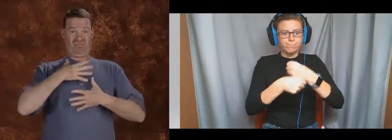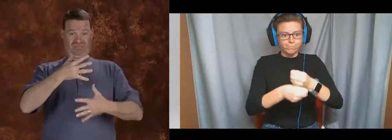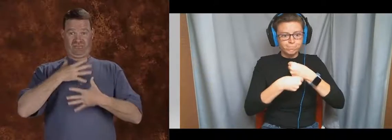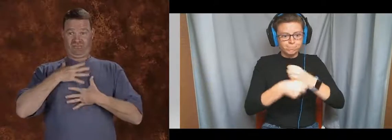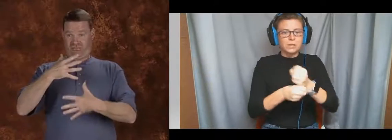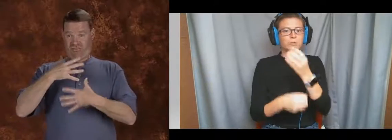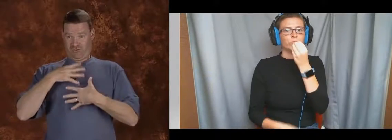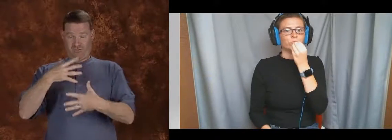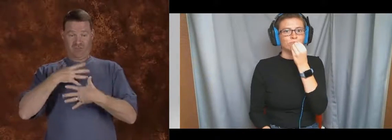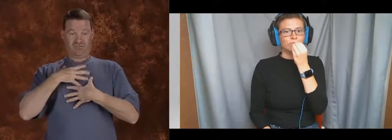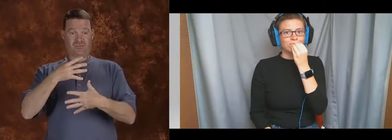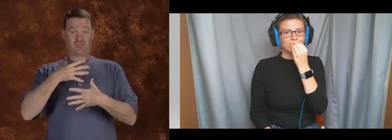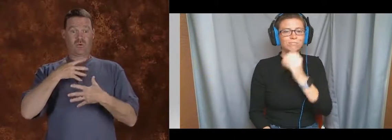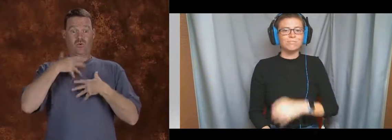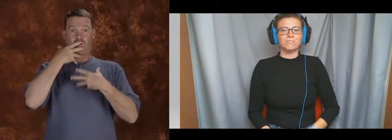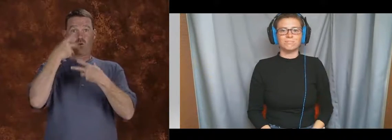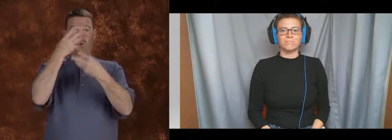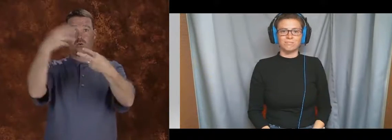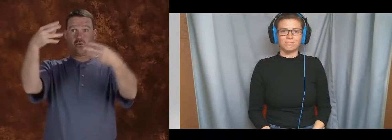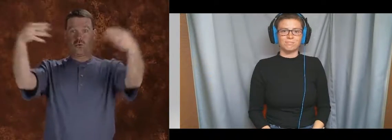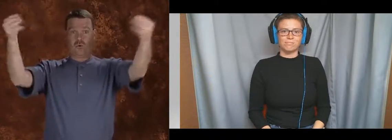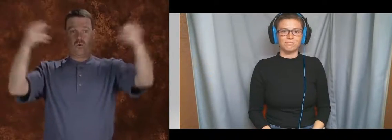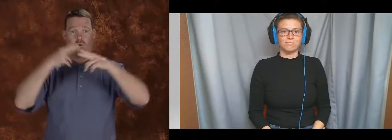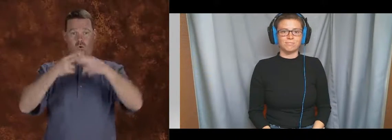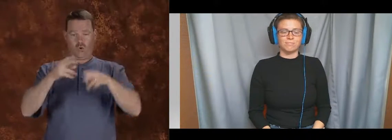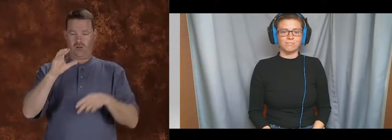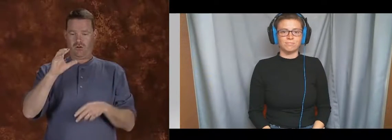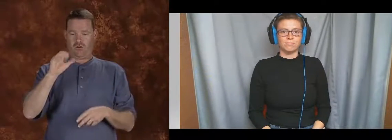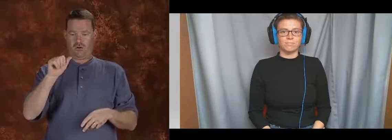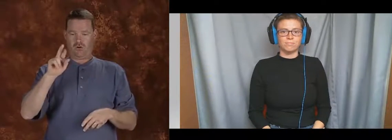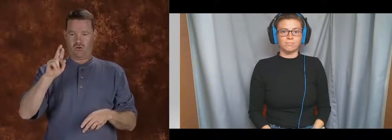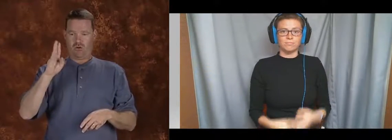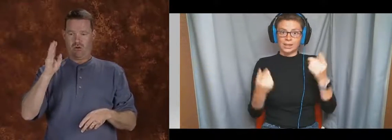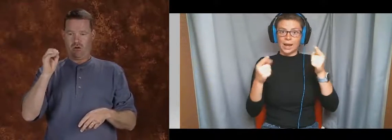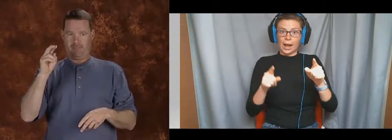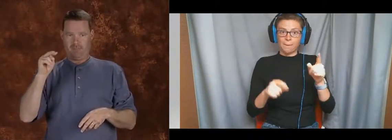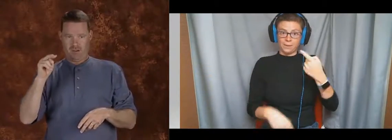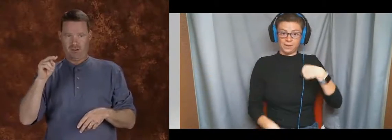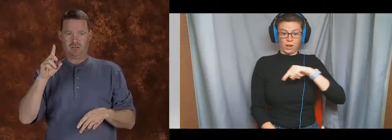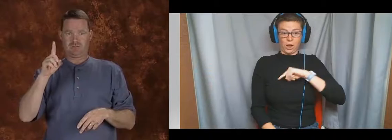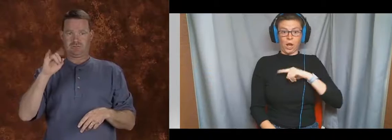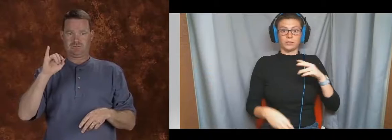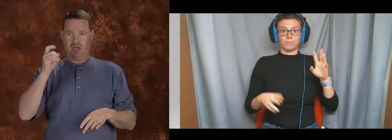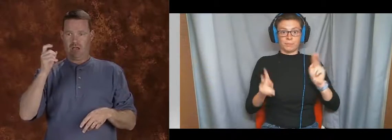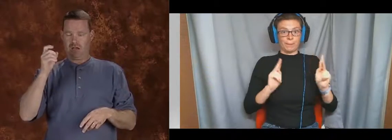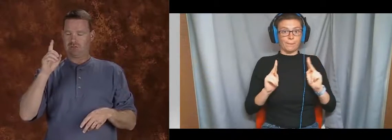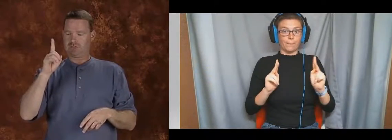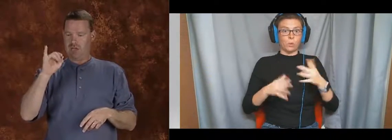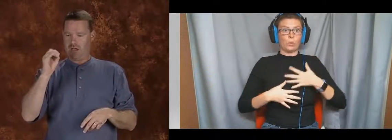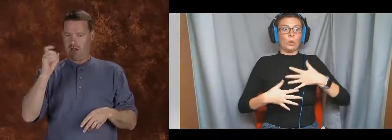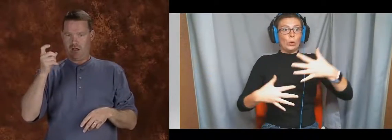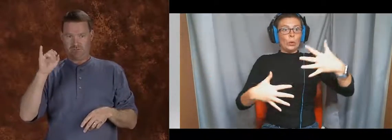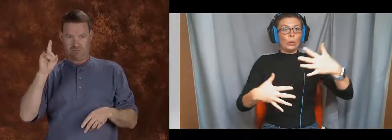When we breathe out carbon dioxide, which is CO2.